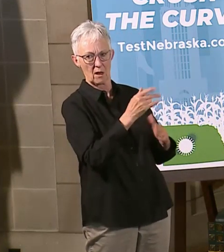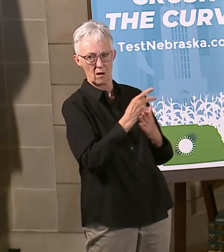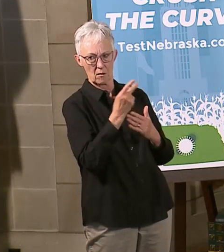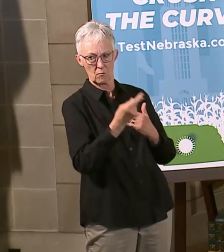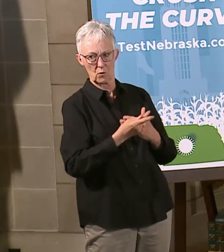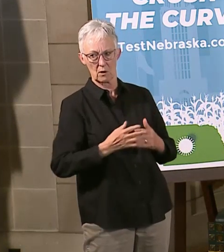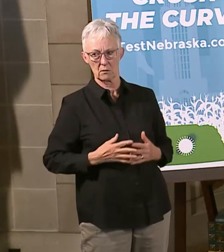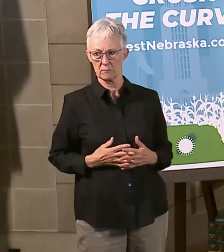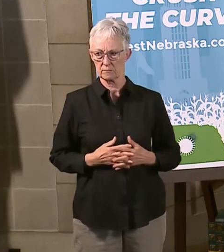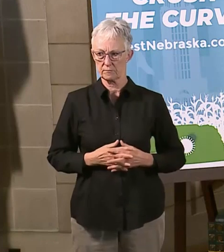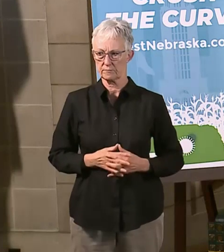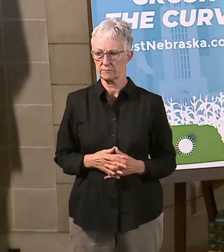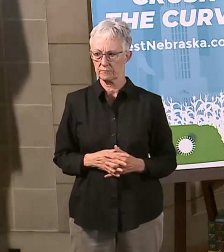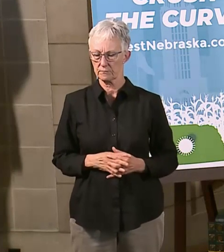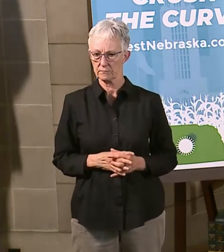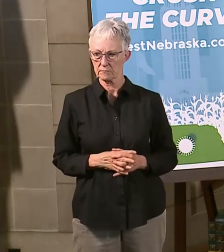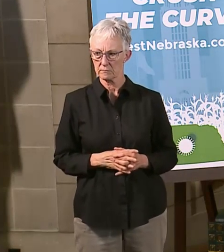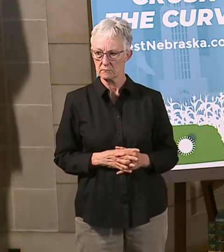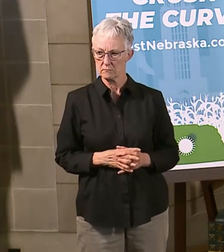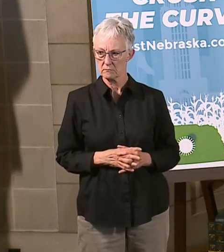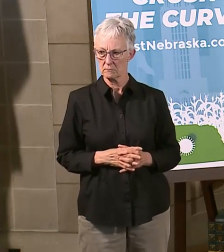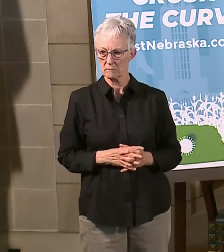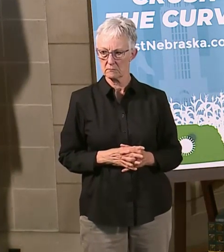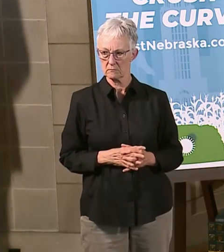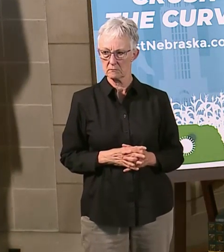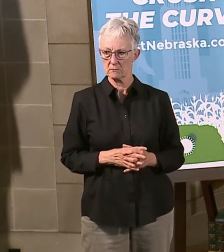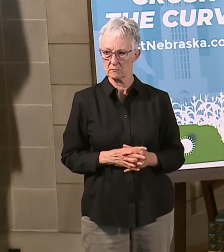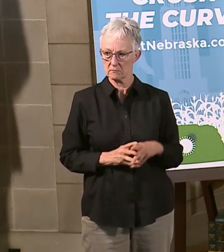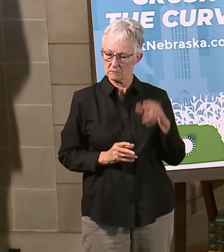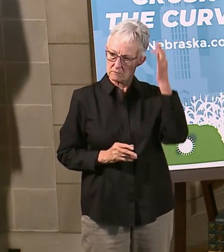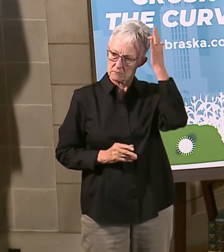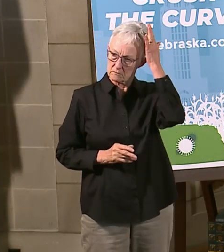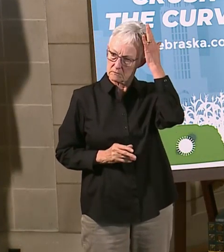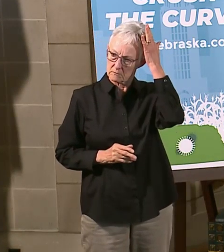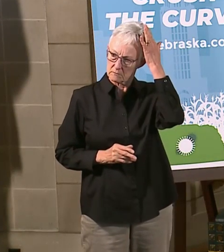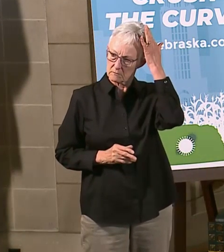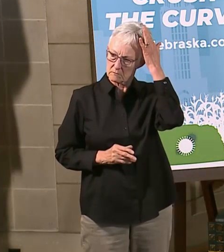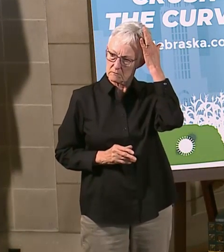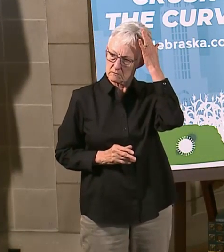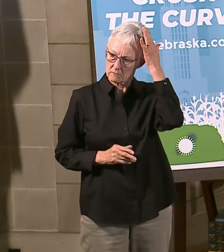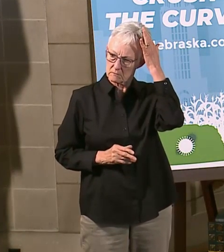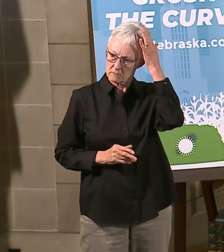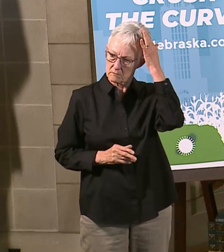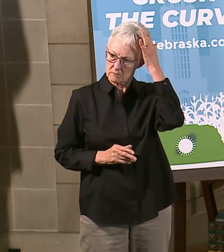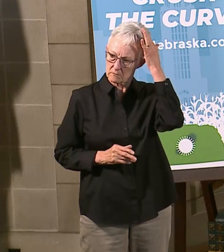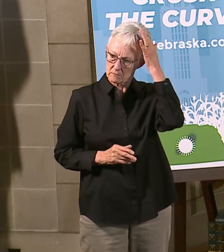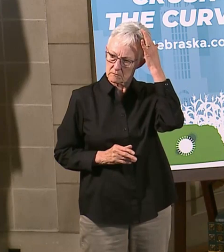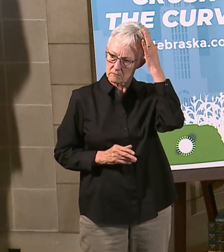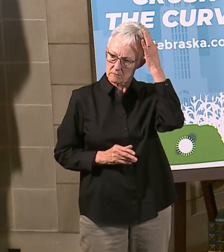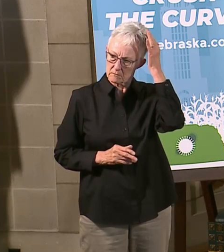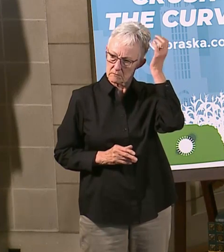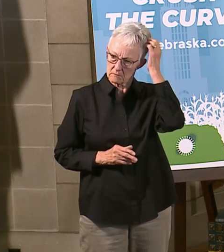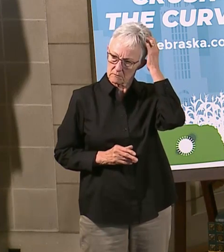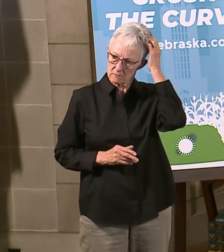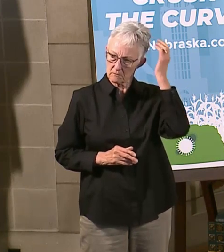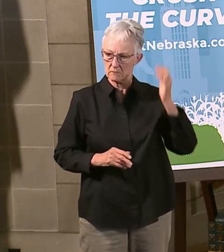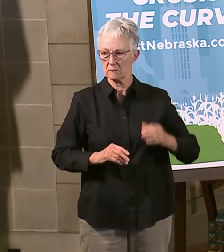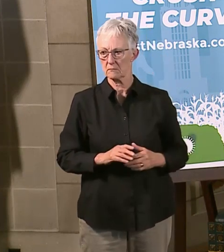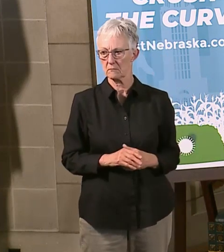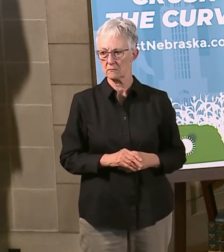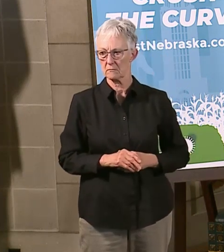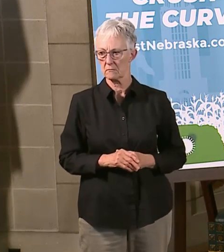mentioned how the 21 to 28 days, you're aiming to have 75% of the unemployment claims sent back. So if you go back 20 to